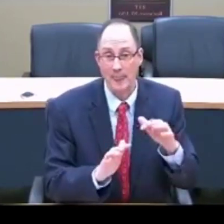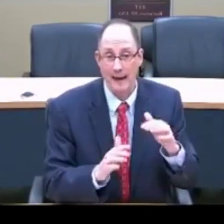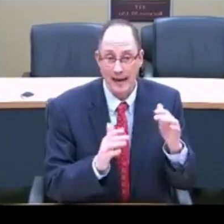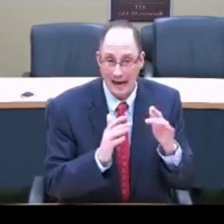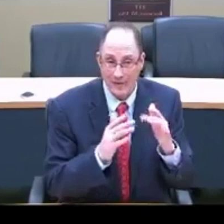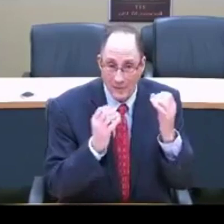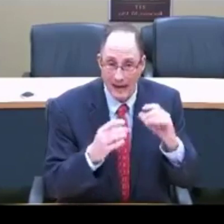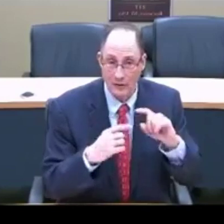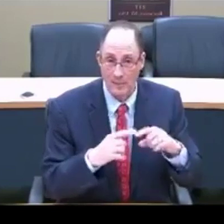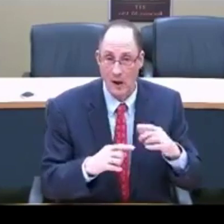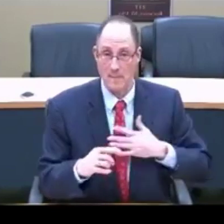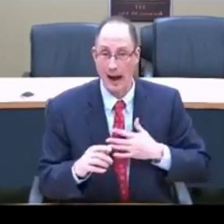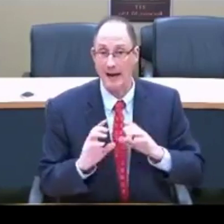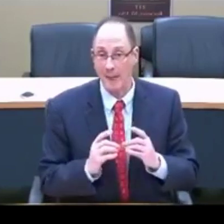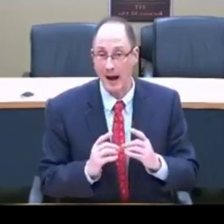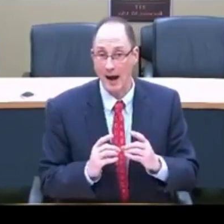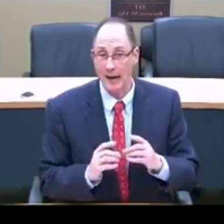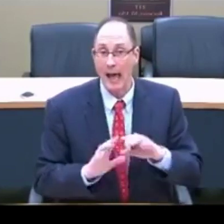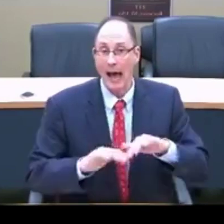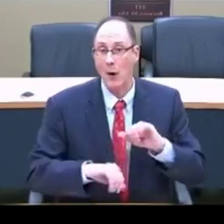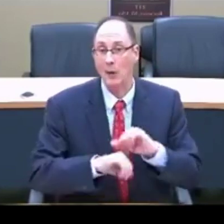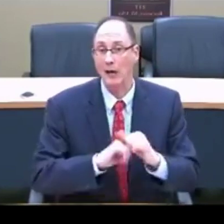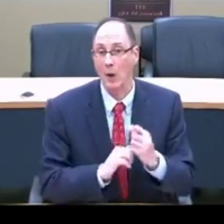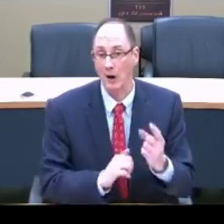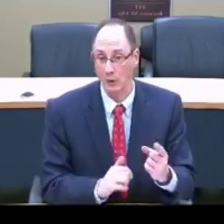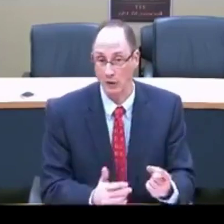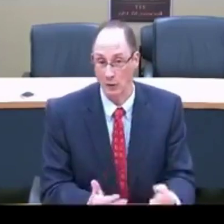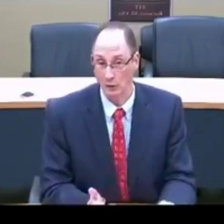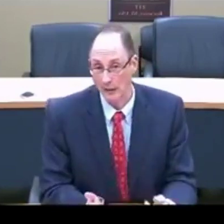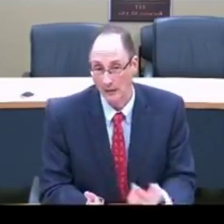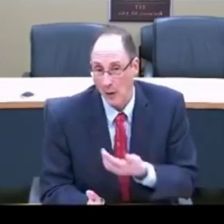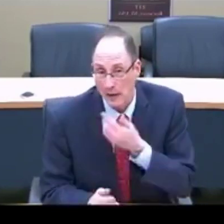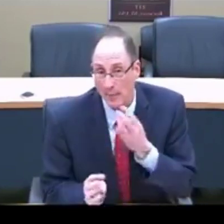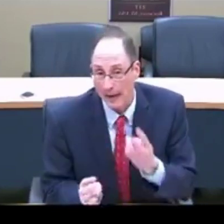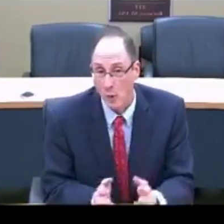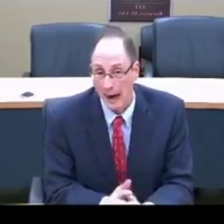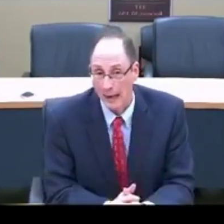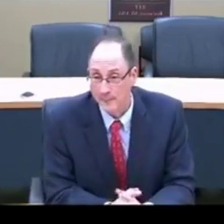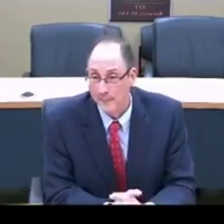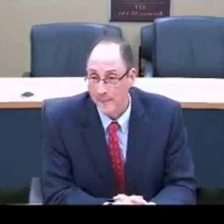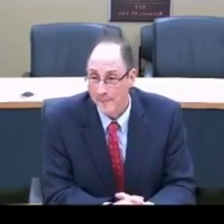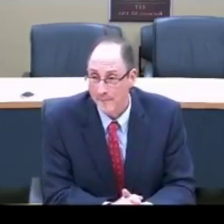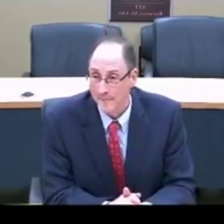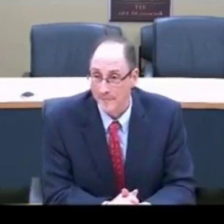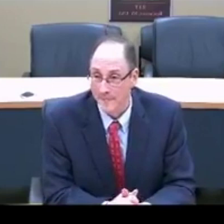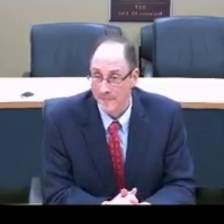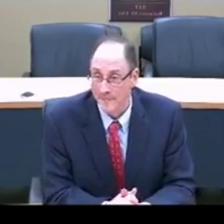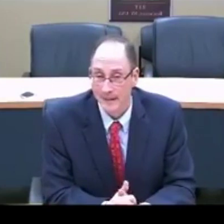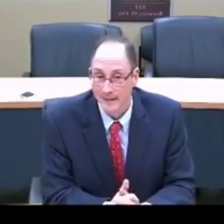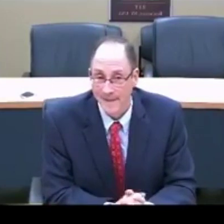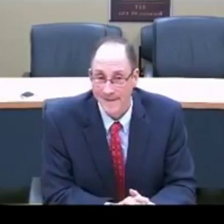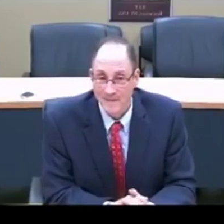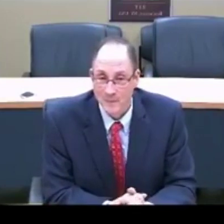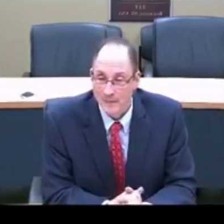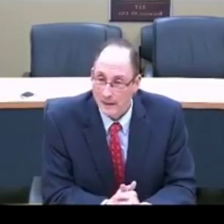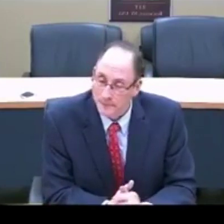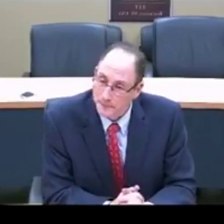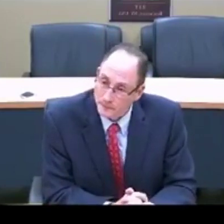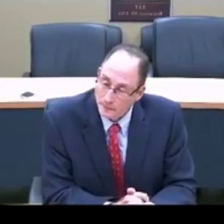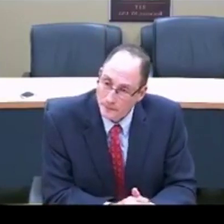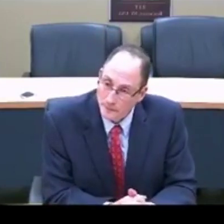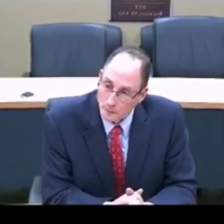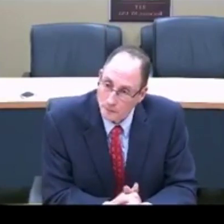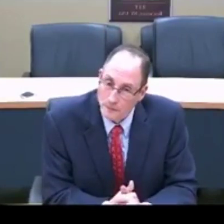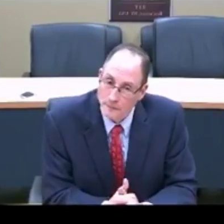information about my department, how we can work with you. That would be the best way. Great. And what we'll also do